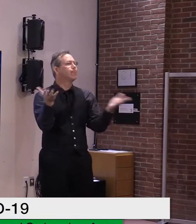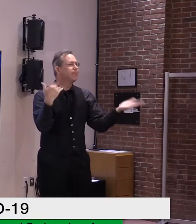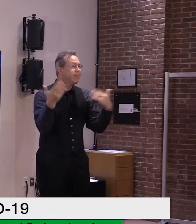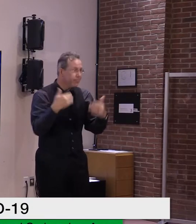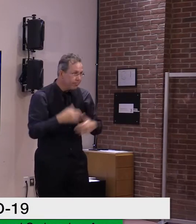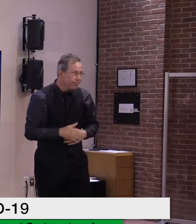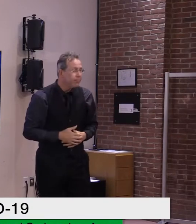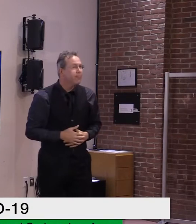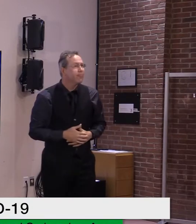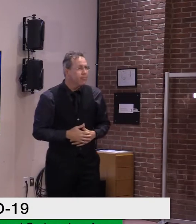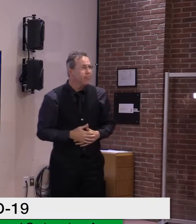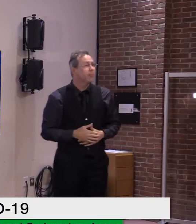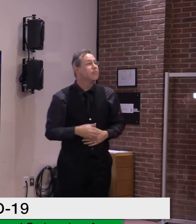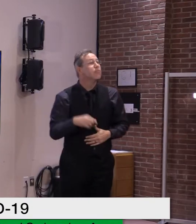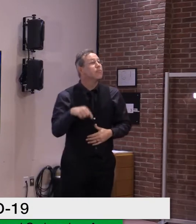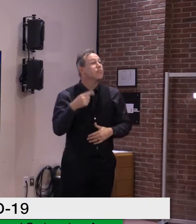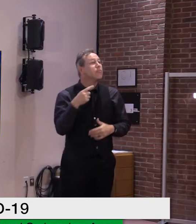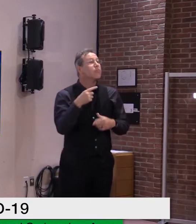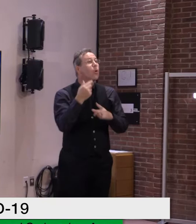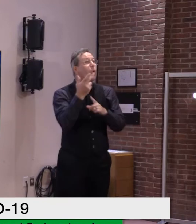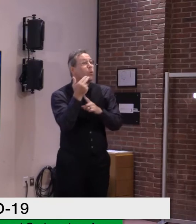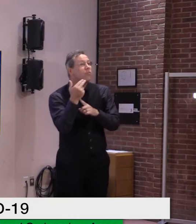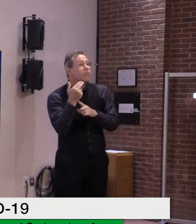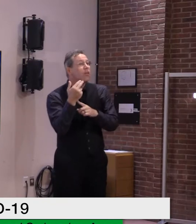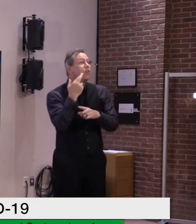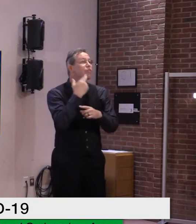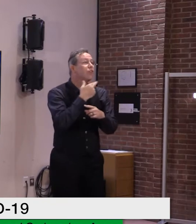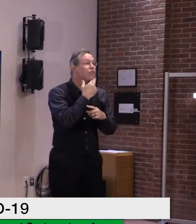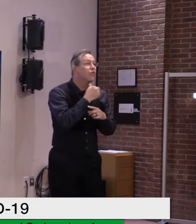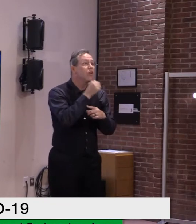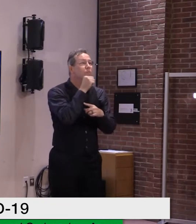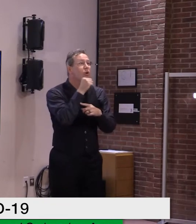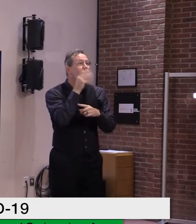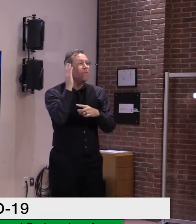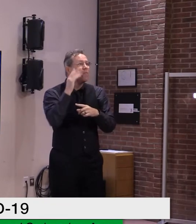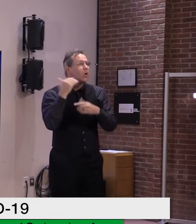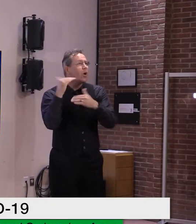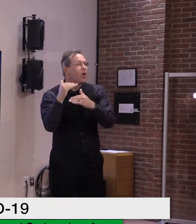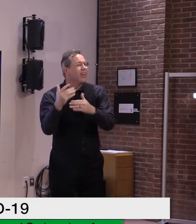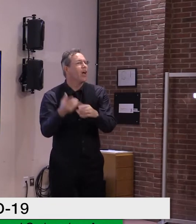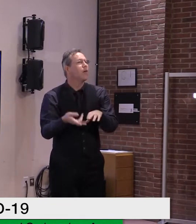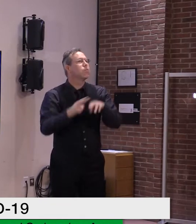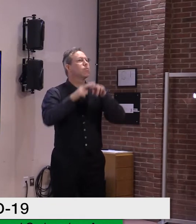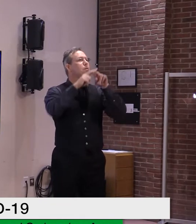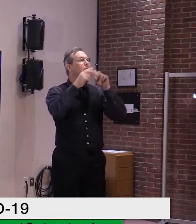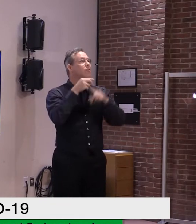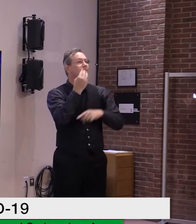hotel visitors increased substantially this year compared to last, up